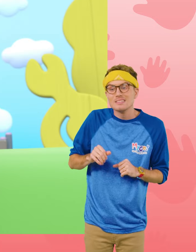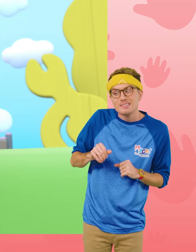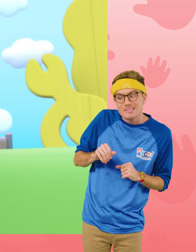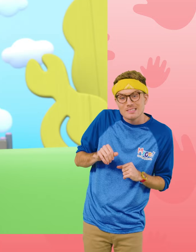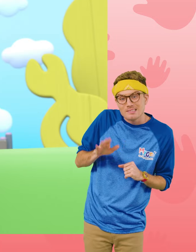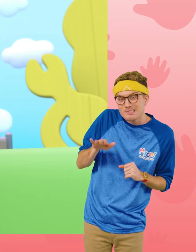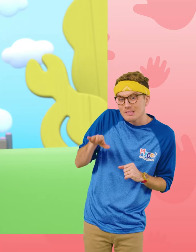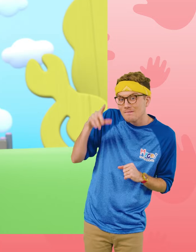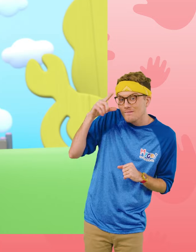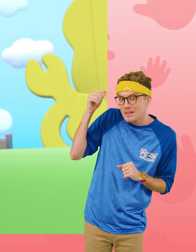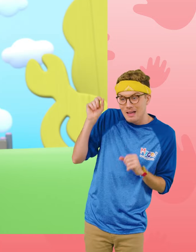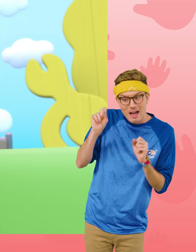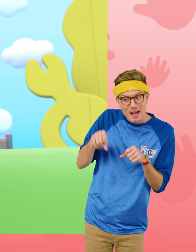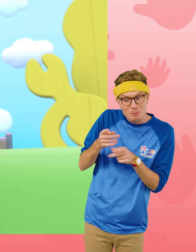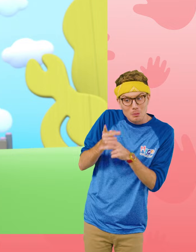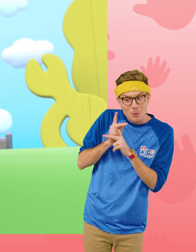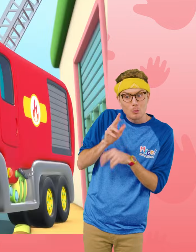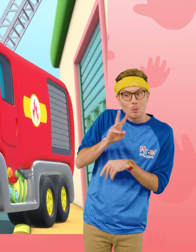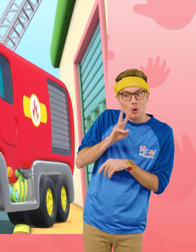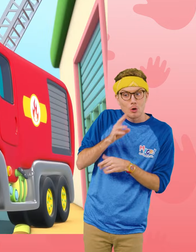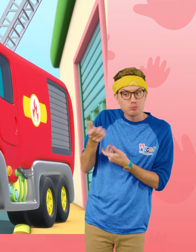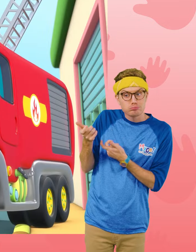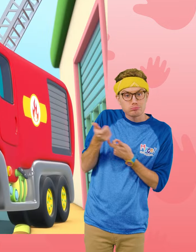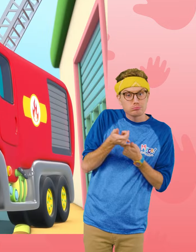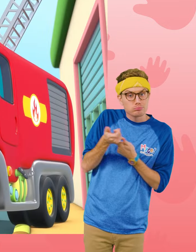Fiona, can we borrow your hose, please?